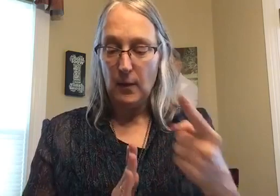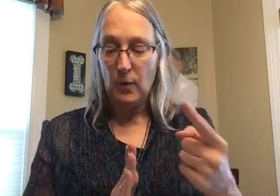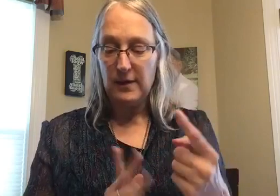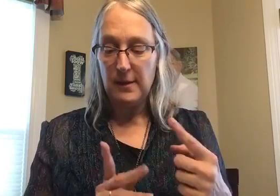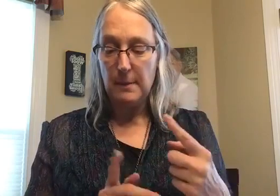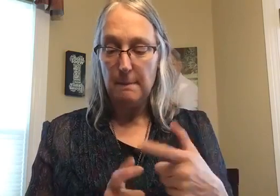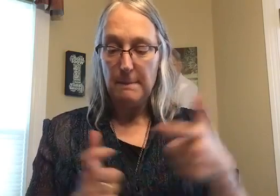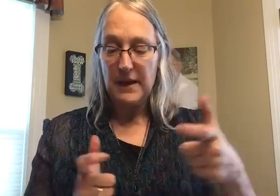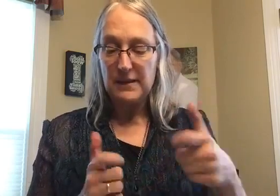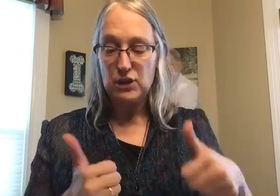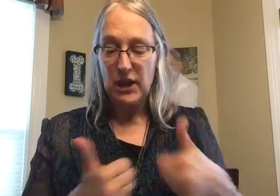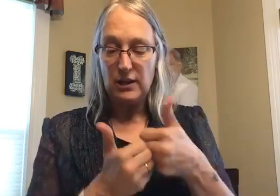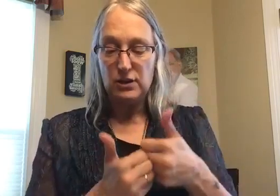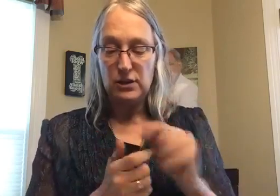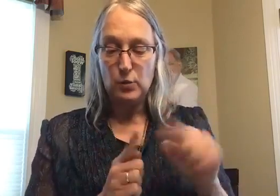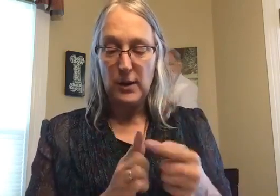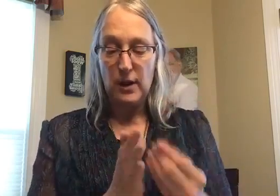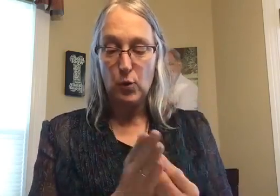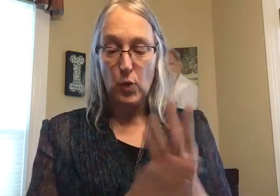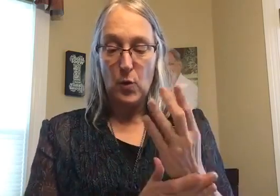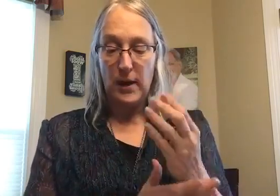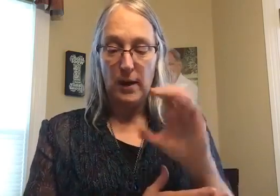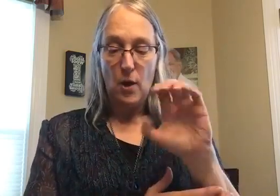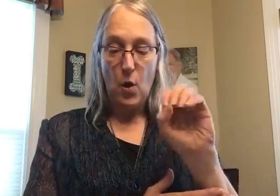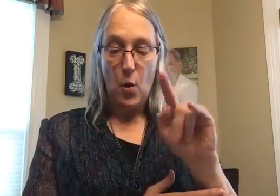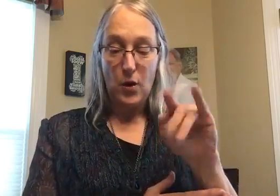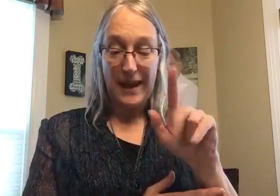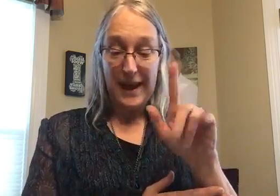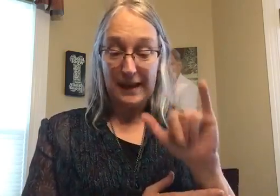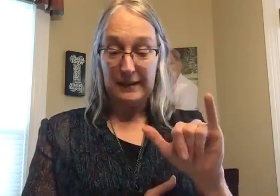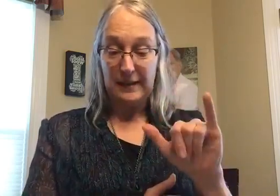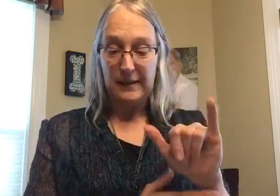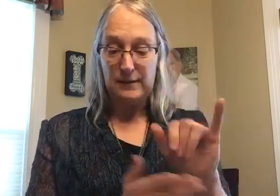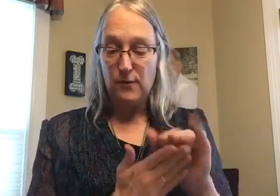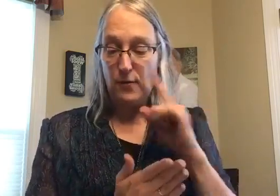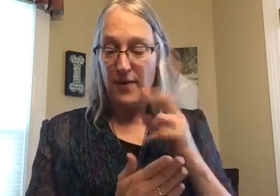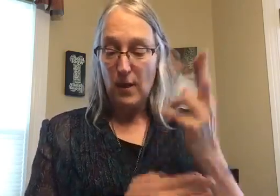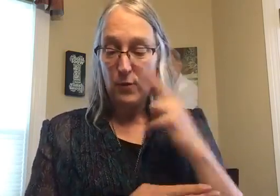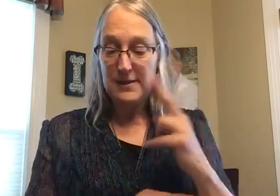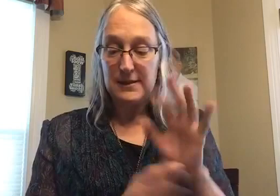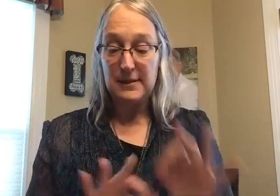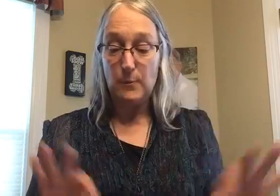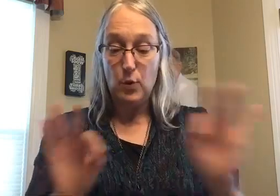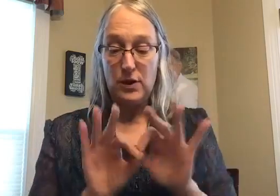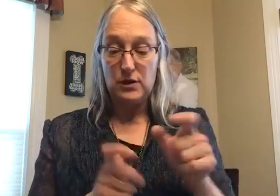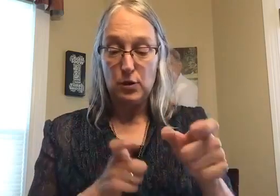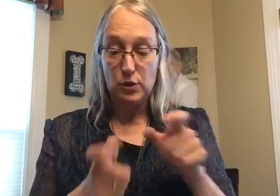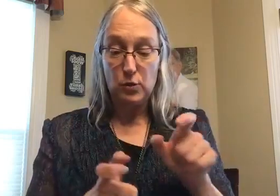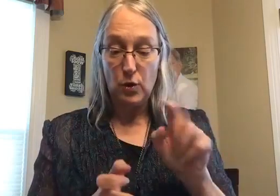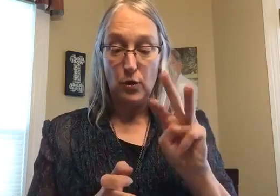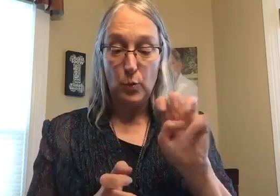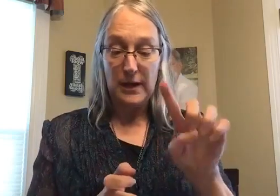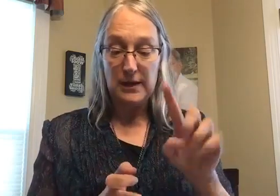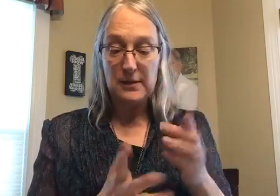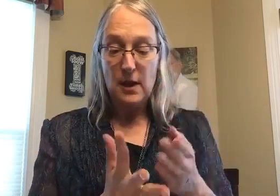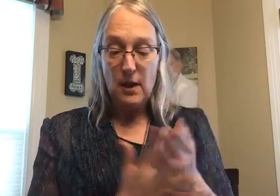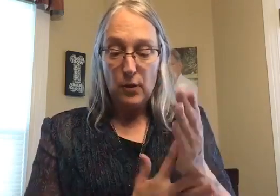of the biggest challenges when growing organically. So for that reason, it's important to control the weeds